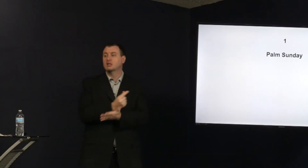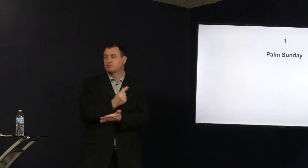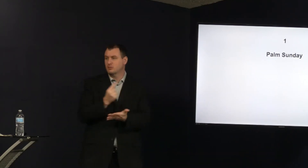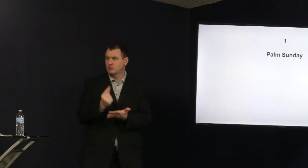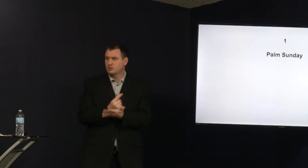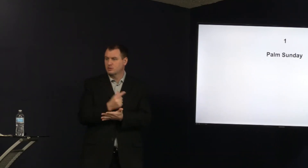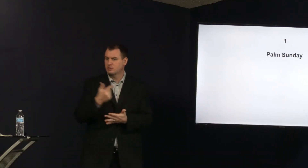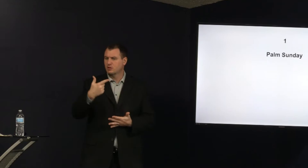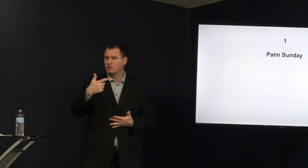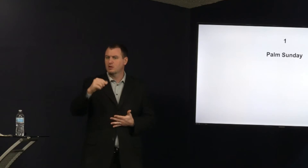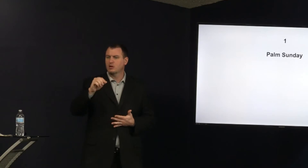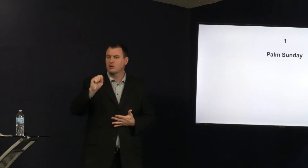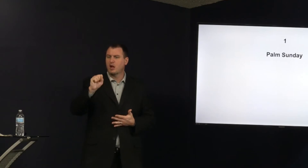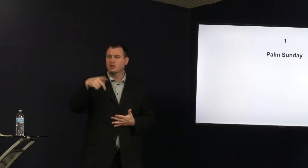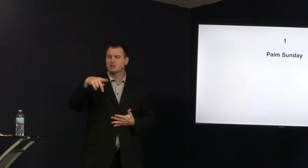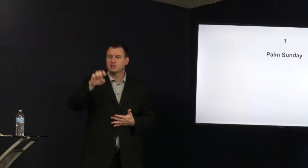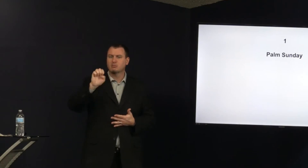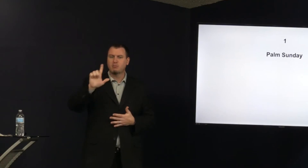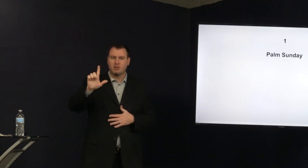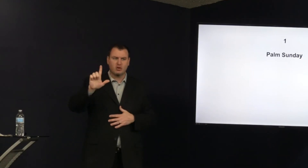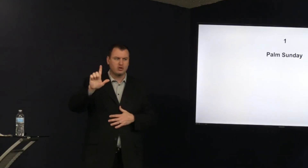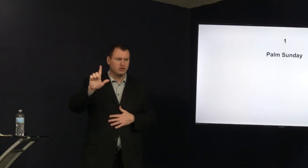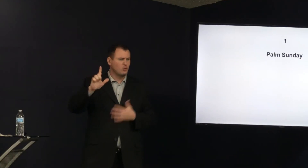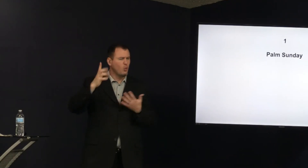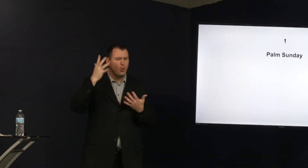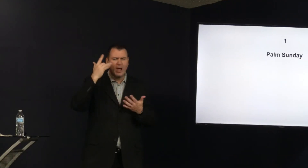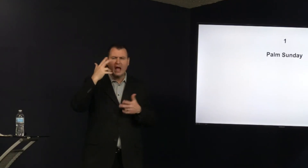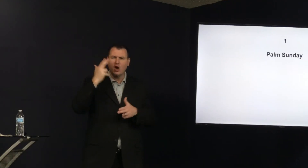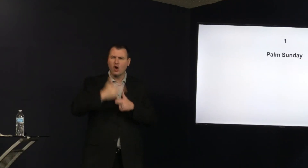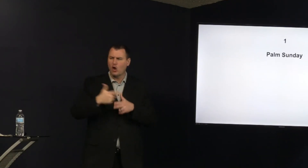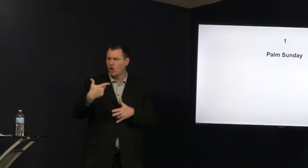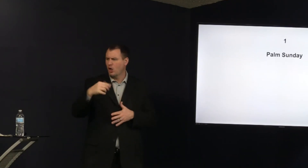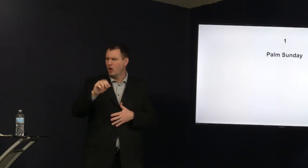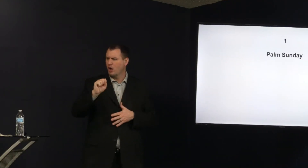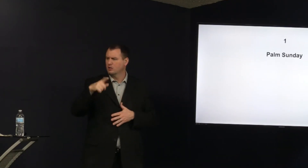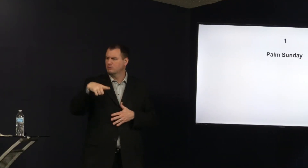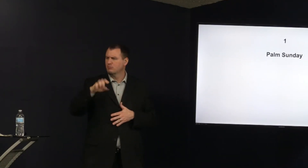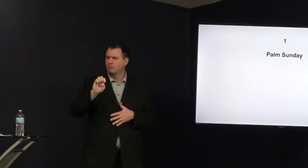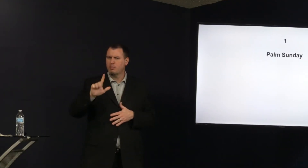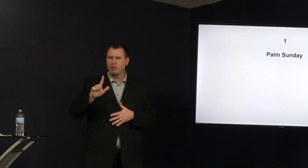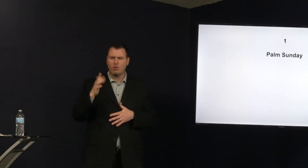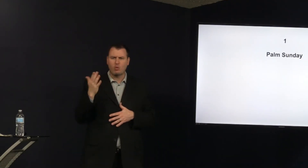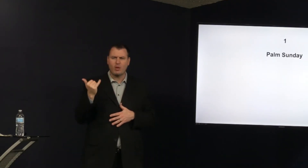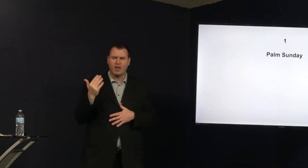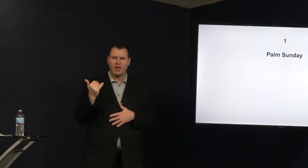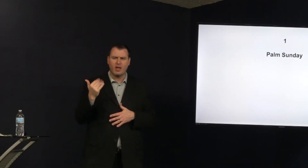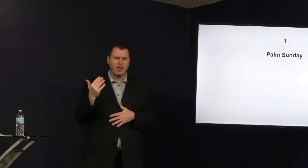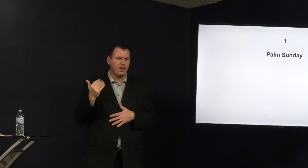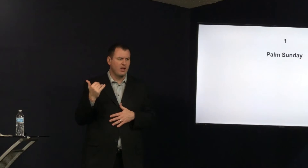called? We call them the Gospels. The Gospels. Why are they called that?